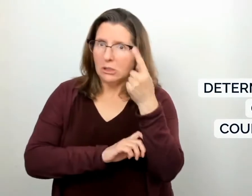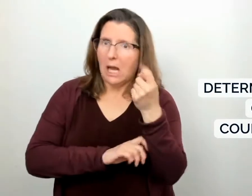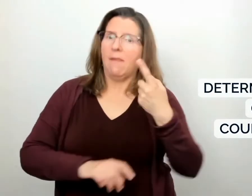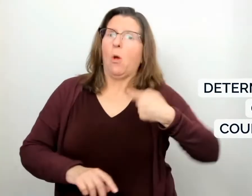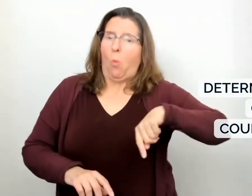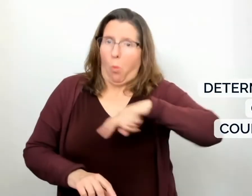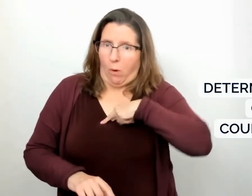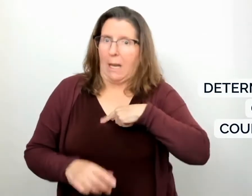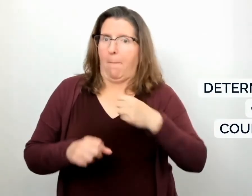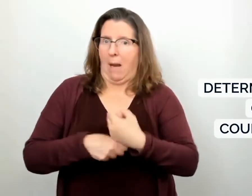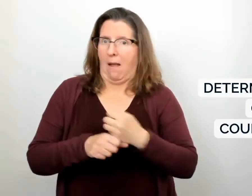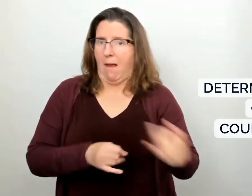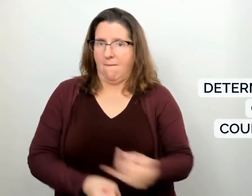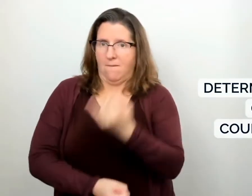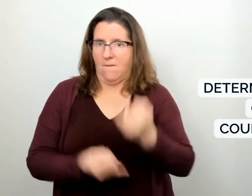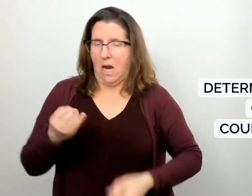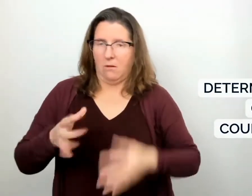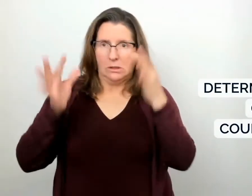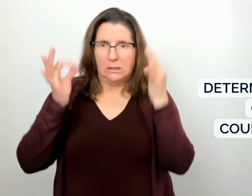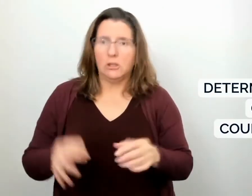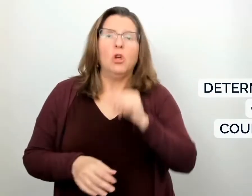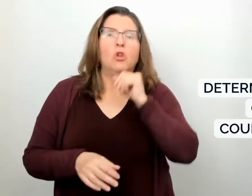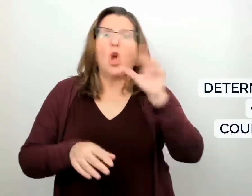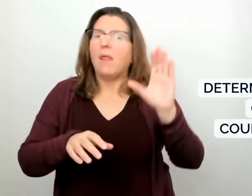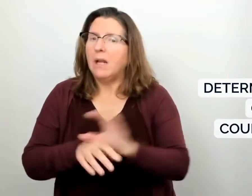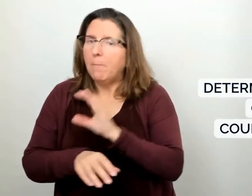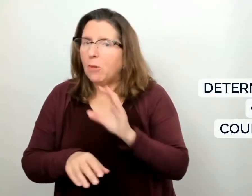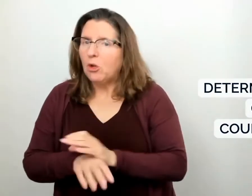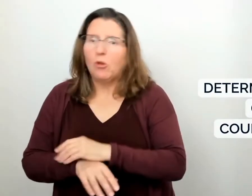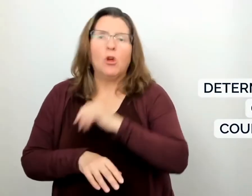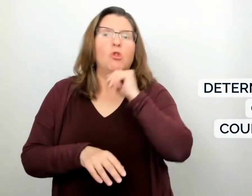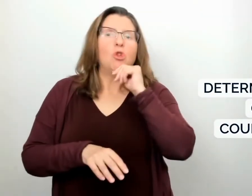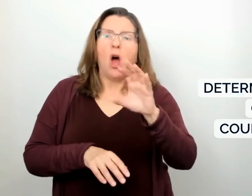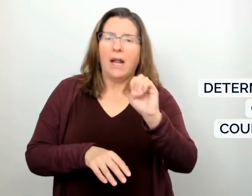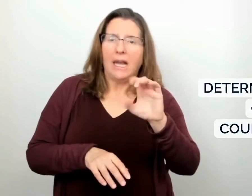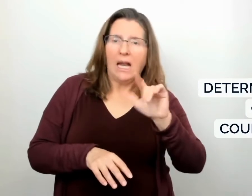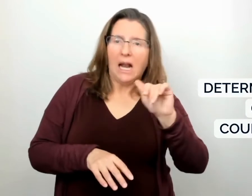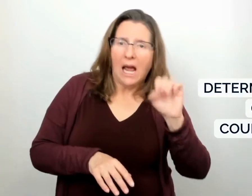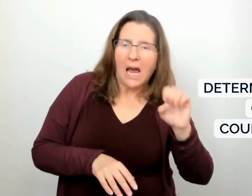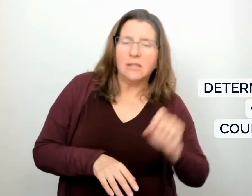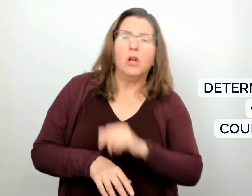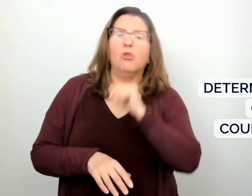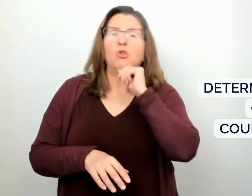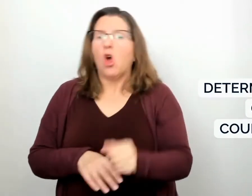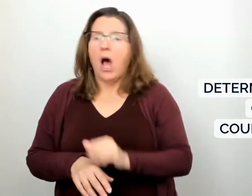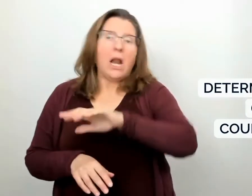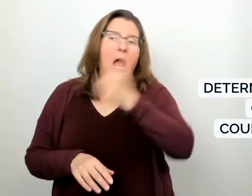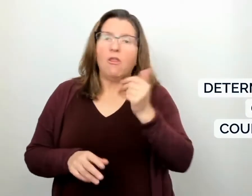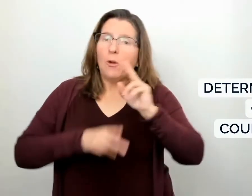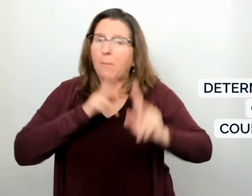Remember, we determine your final grade, not the computer, not eClass, not some third